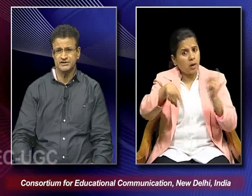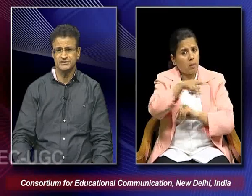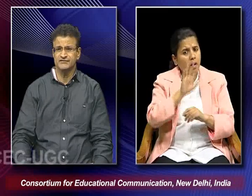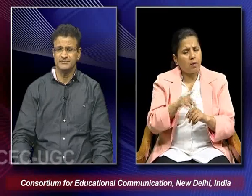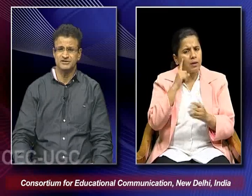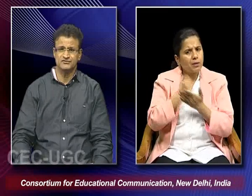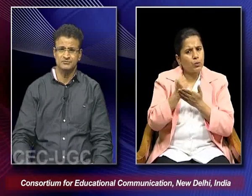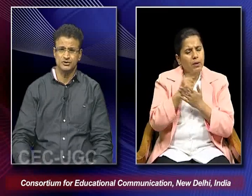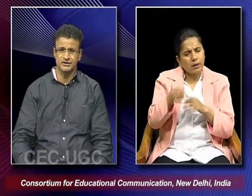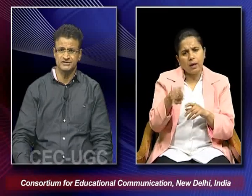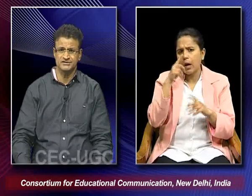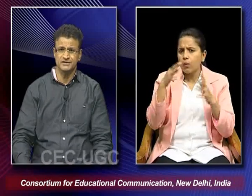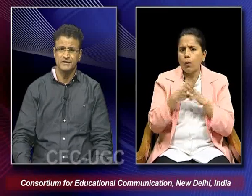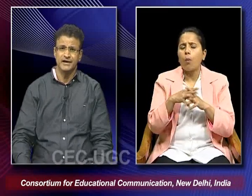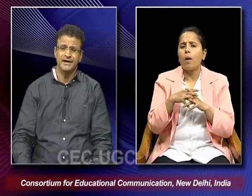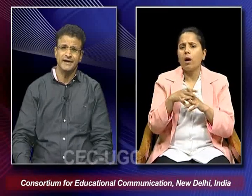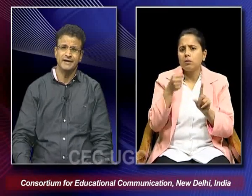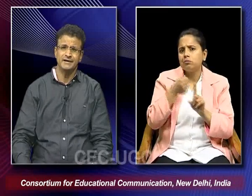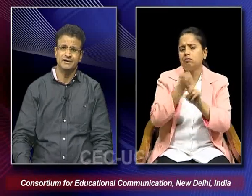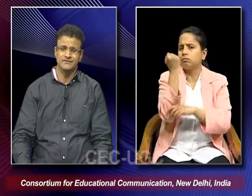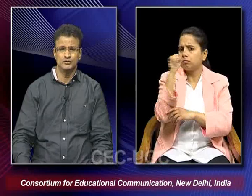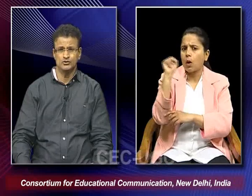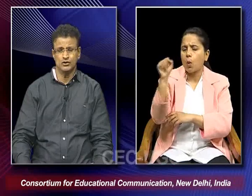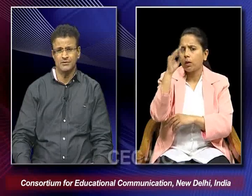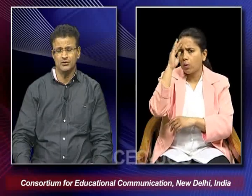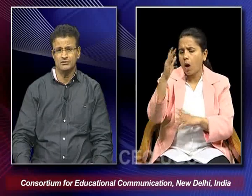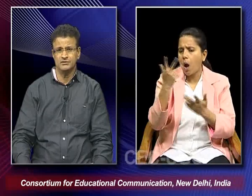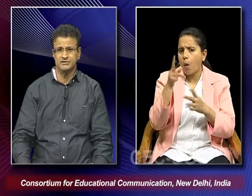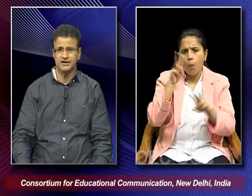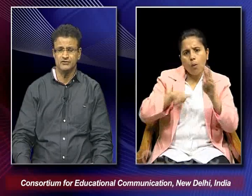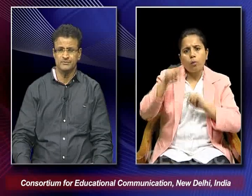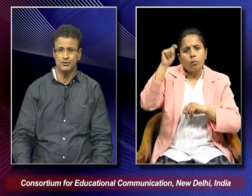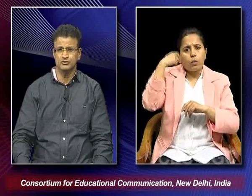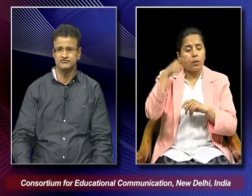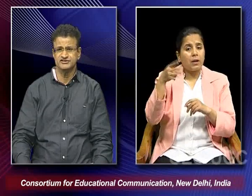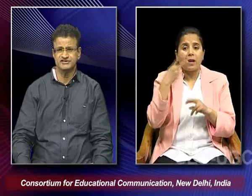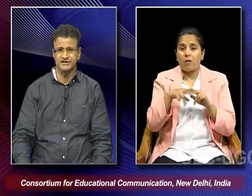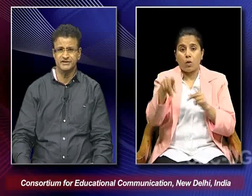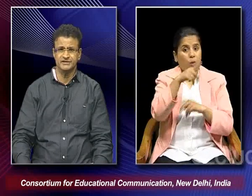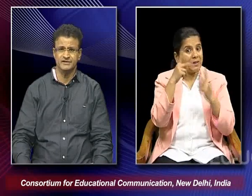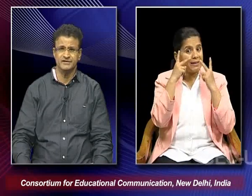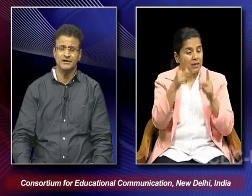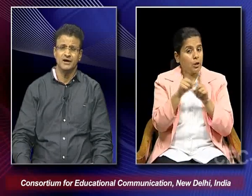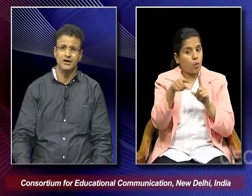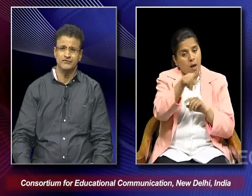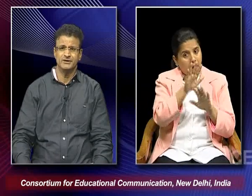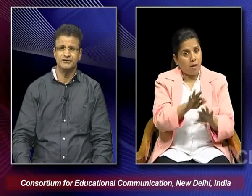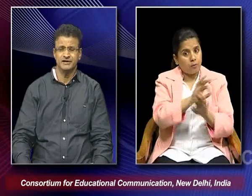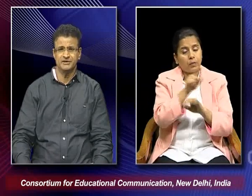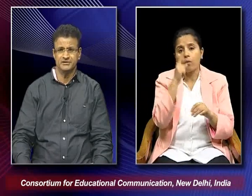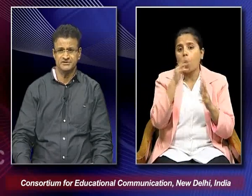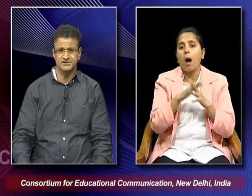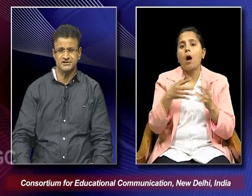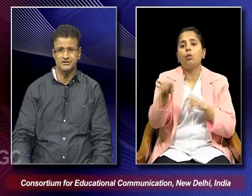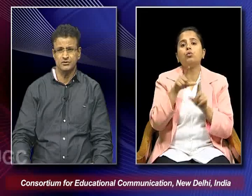to see the feminist film theories. And when you talk about the kind of approach which is there, then how women they are